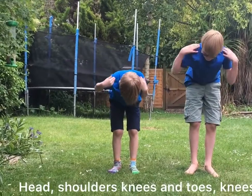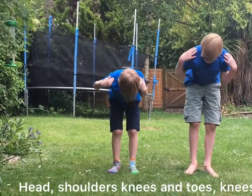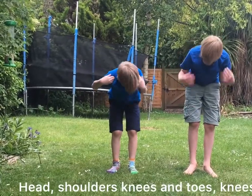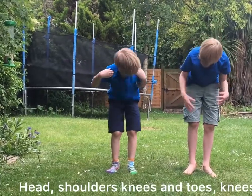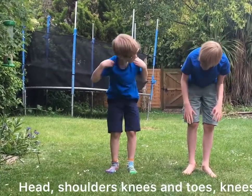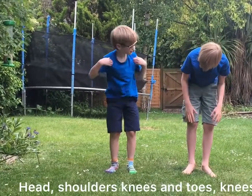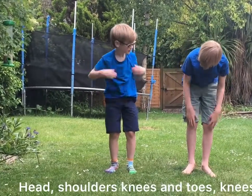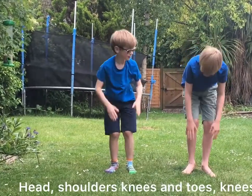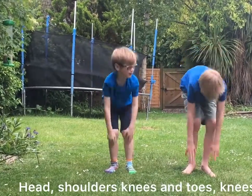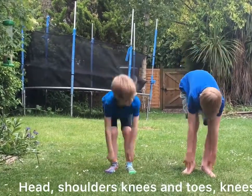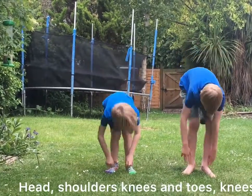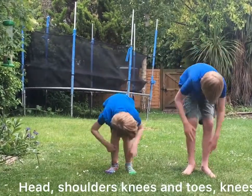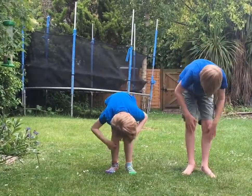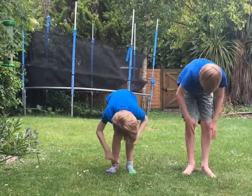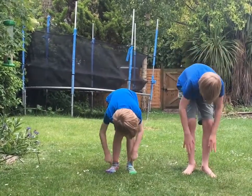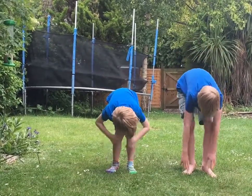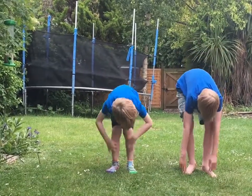shoulders, knees and toes, knees and toes.